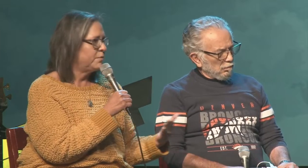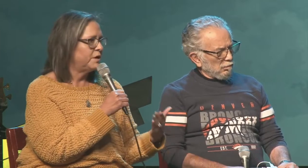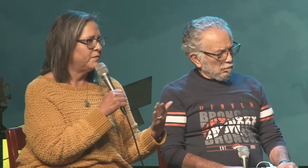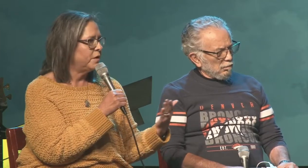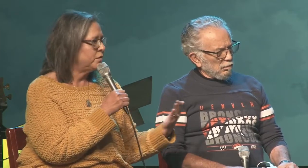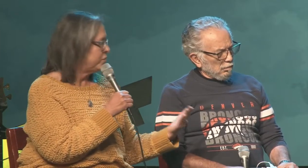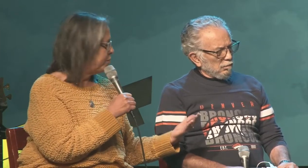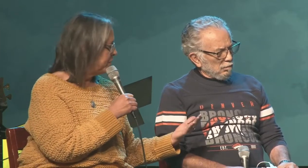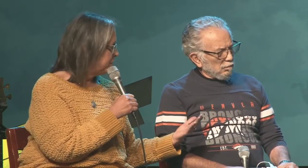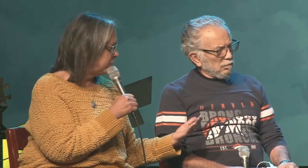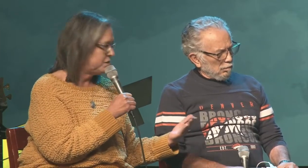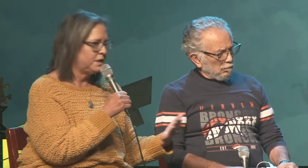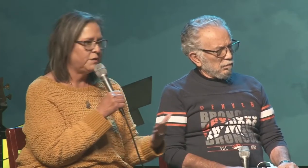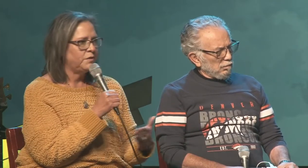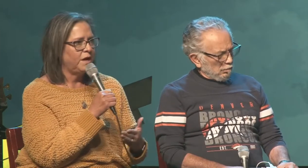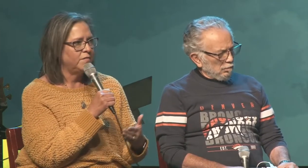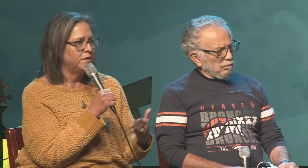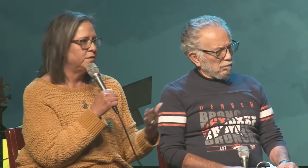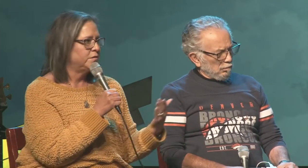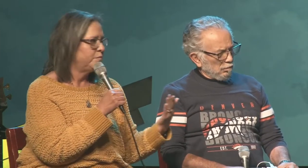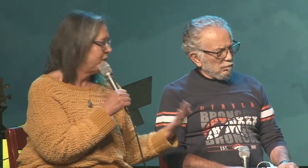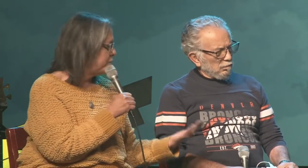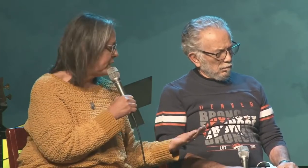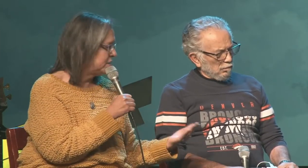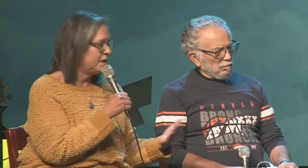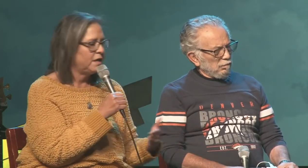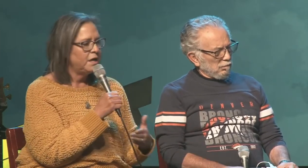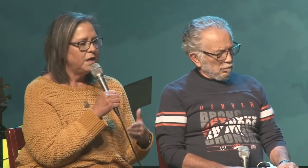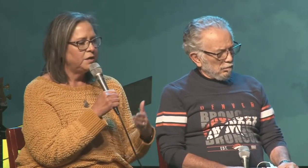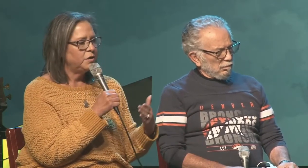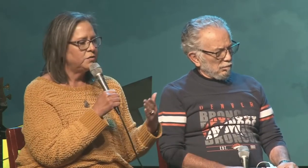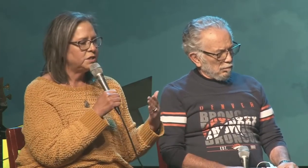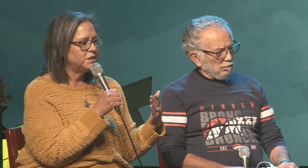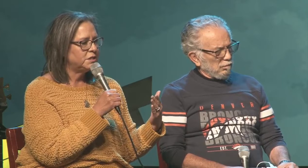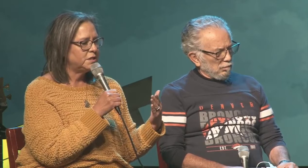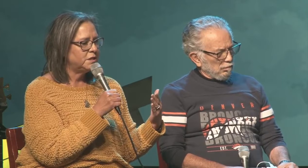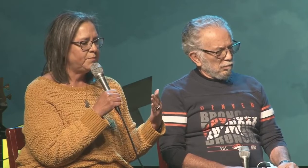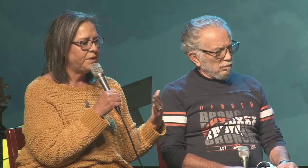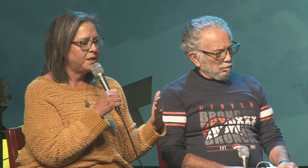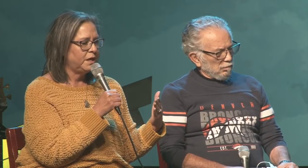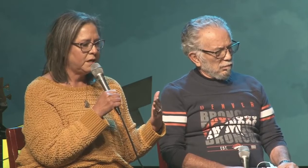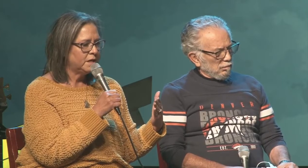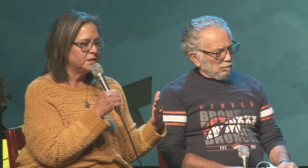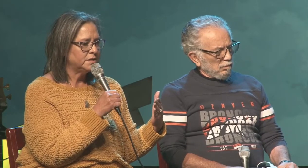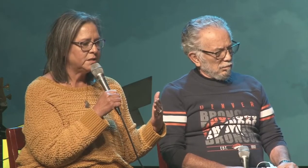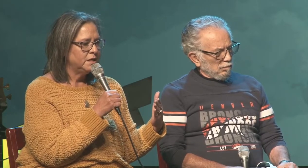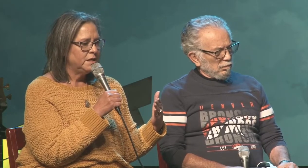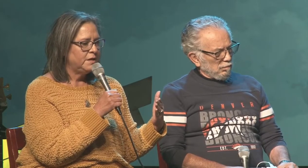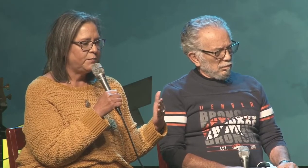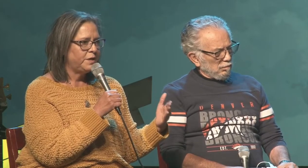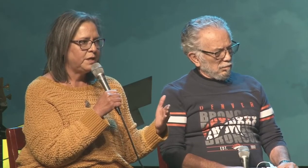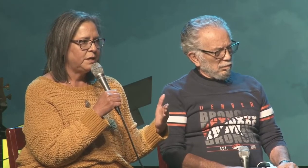be part of our group on Tuesday. We have another group on Wednesday, just because if we let